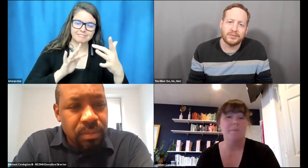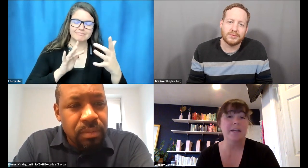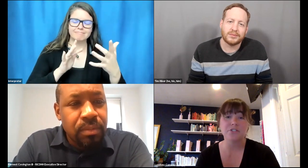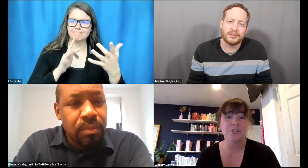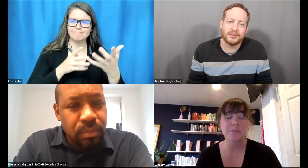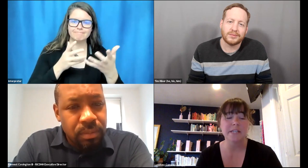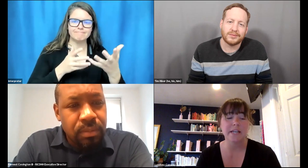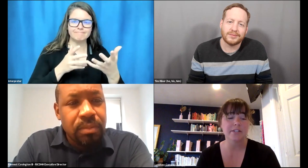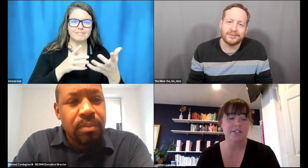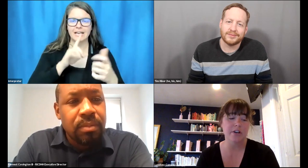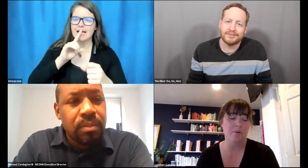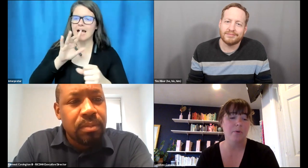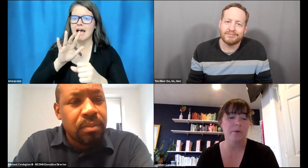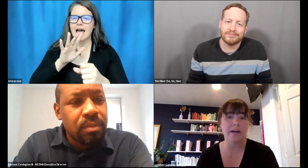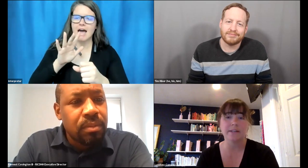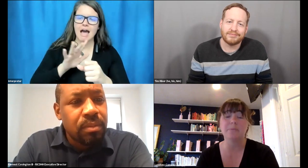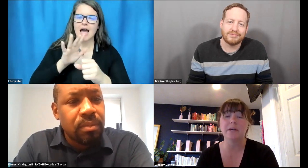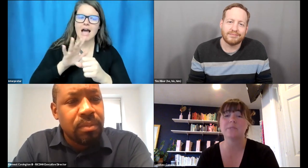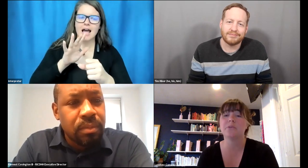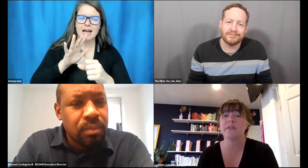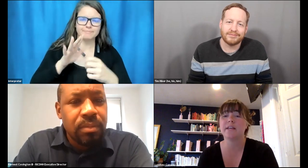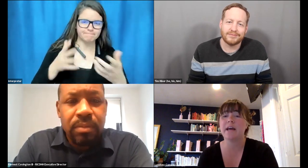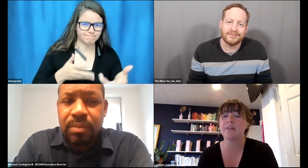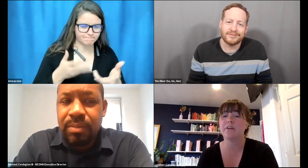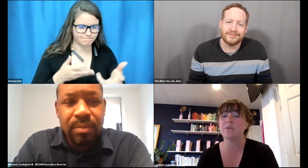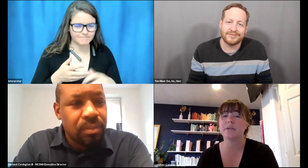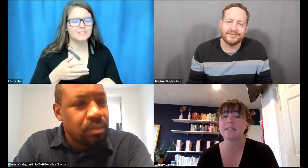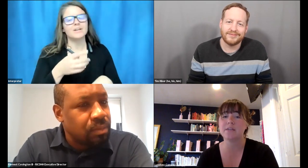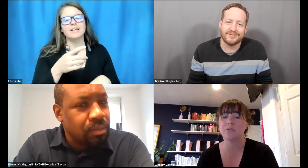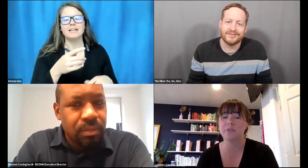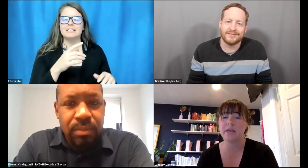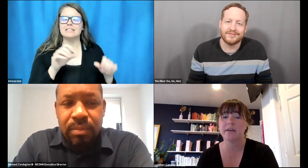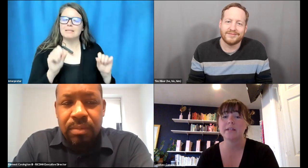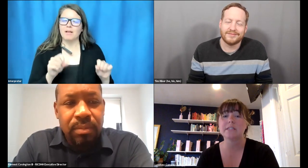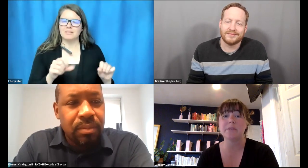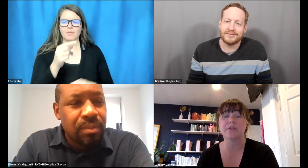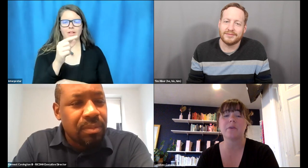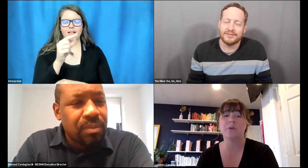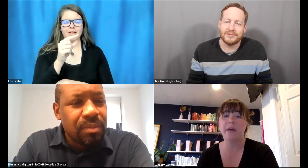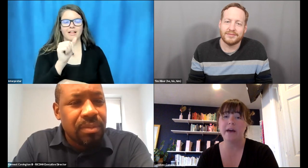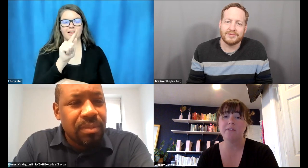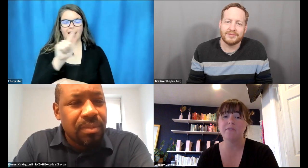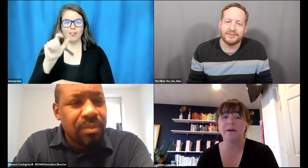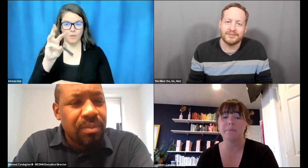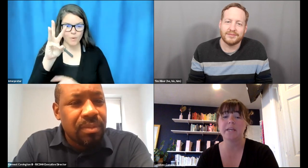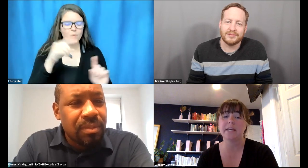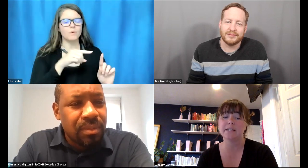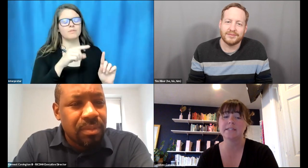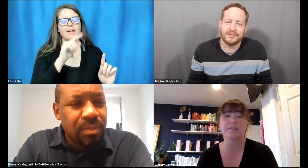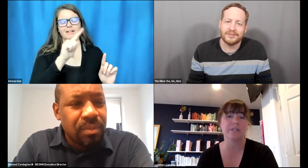commit to a date. So it's possible that Gallo is the only speaker that we'll have, but his secretary